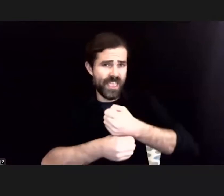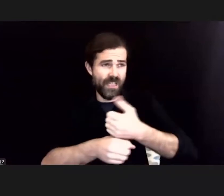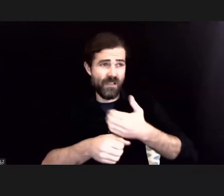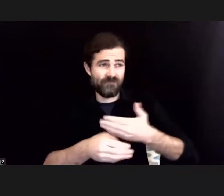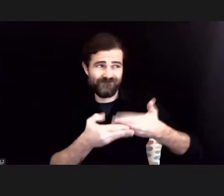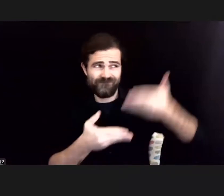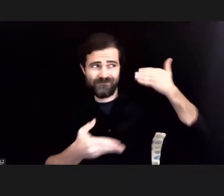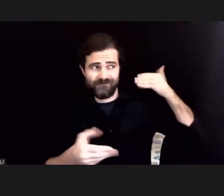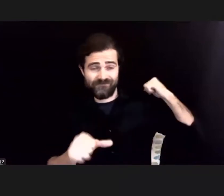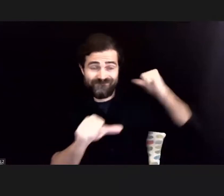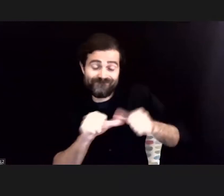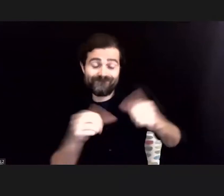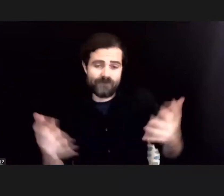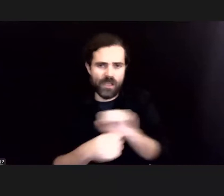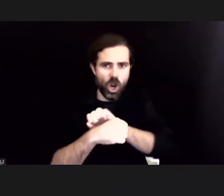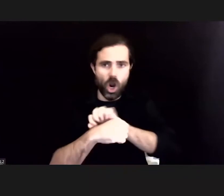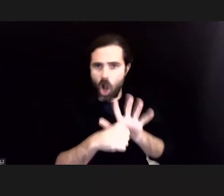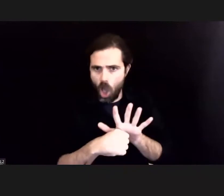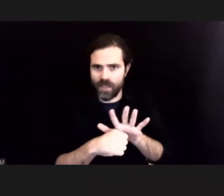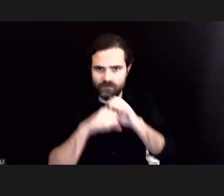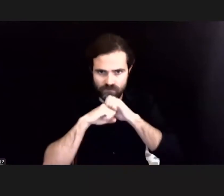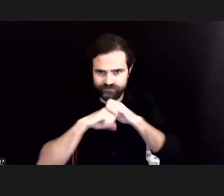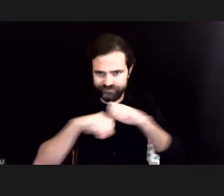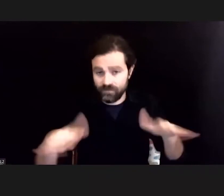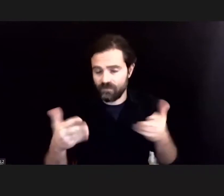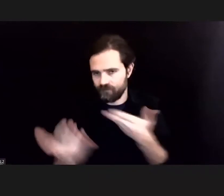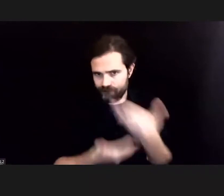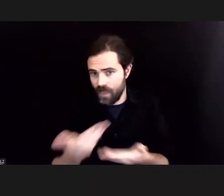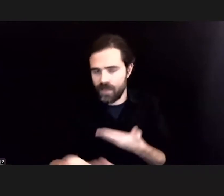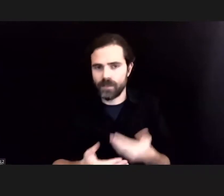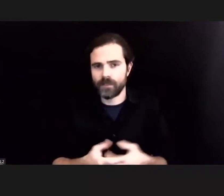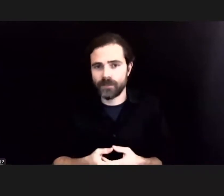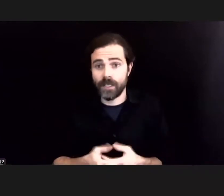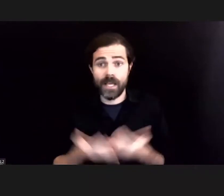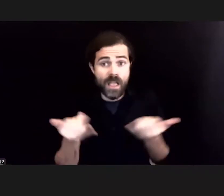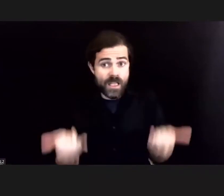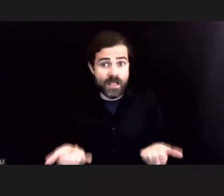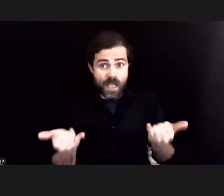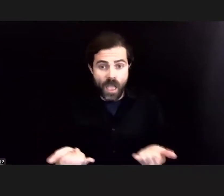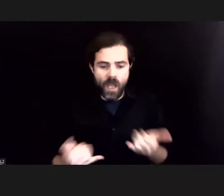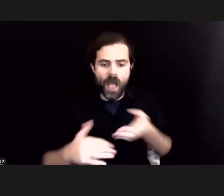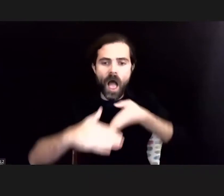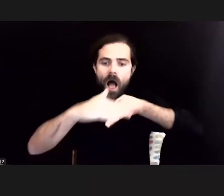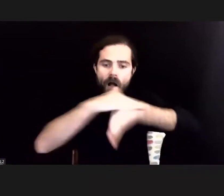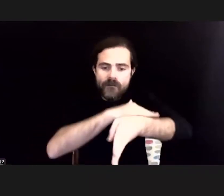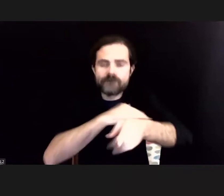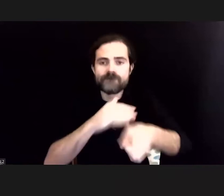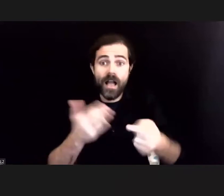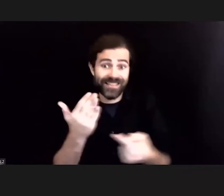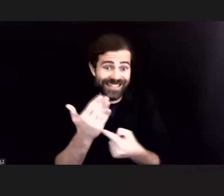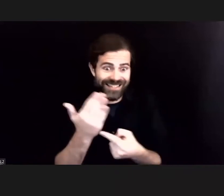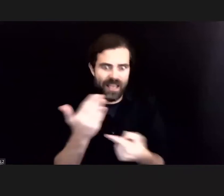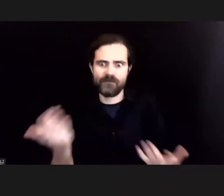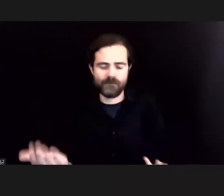COVID-19 pandemic situation, the access to many different ICT products and services has been,